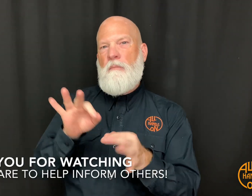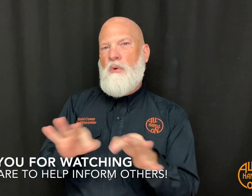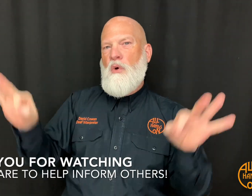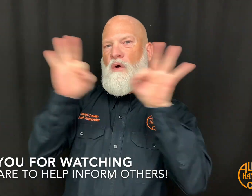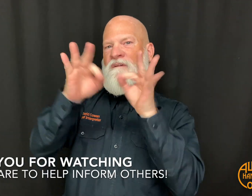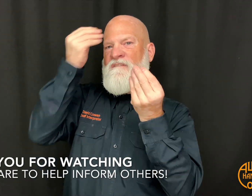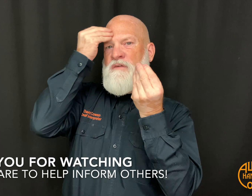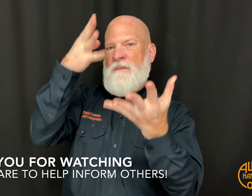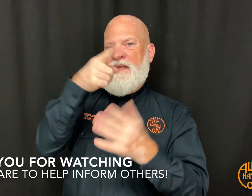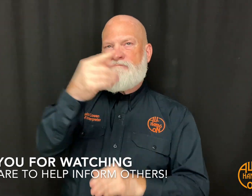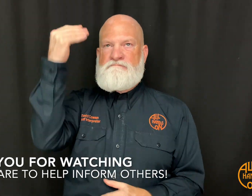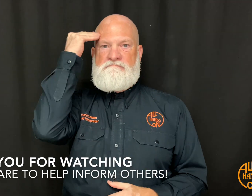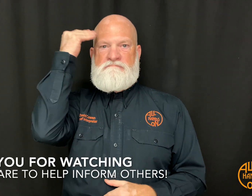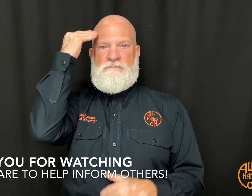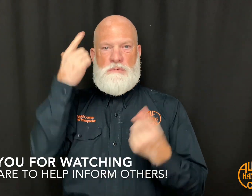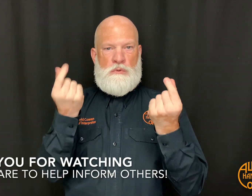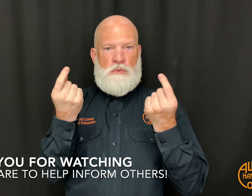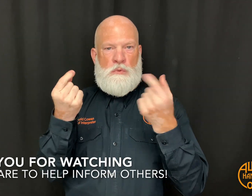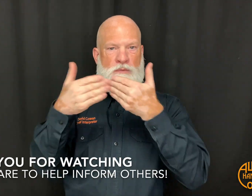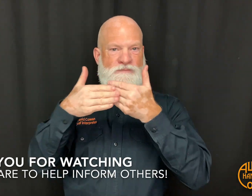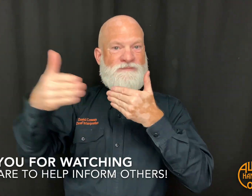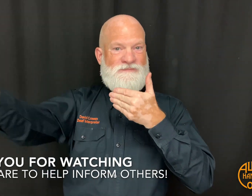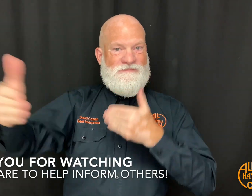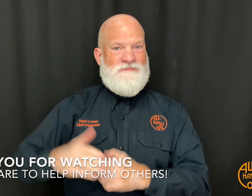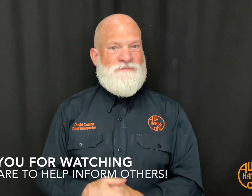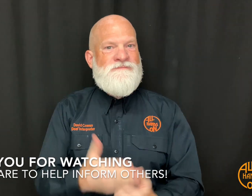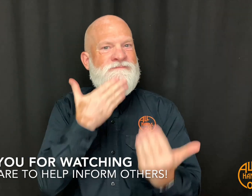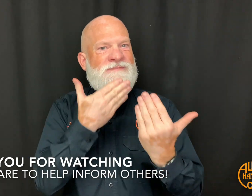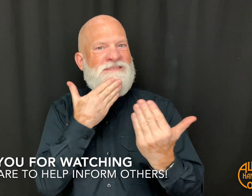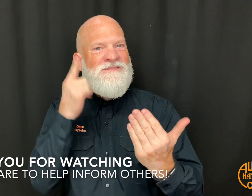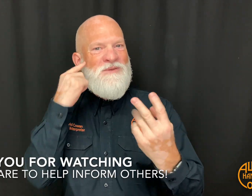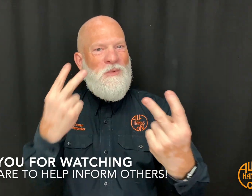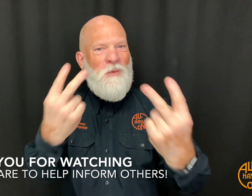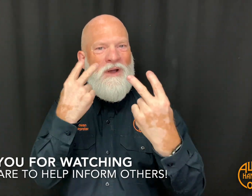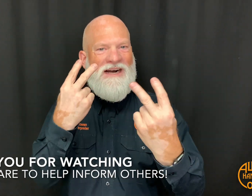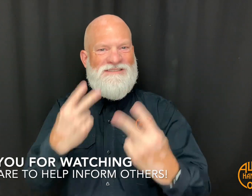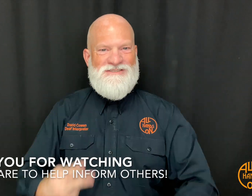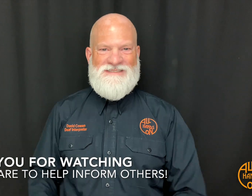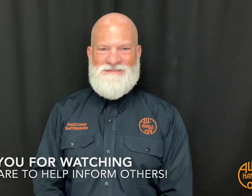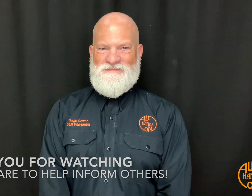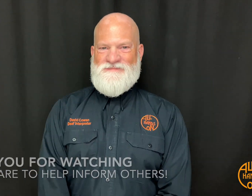Thank you for watching. Please like and share this video to help inform others.